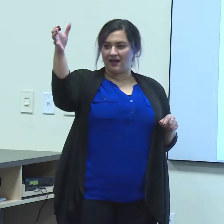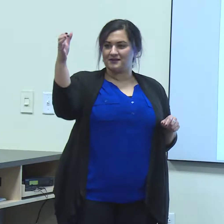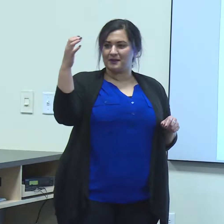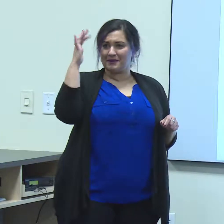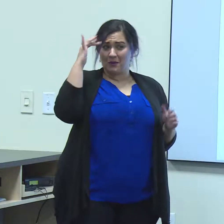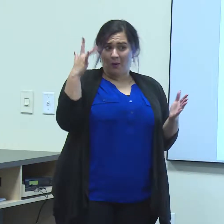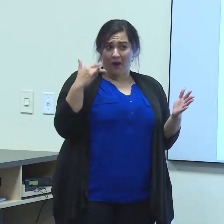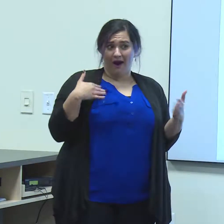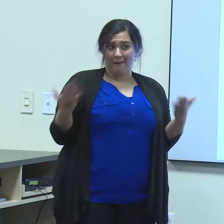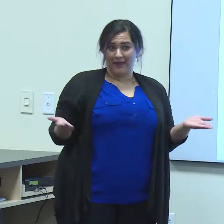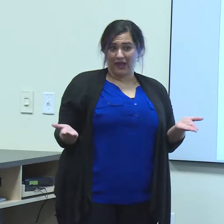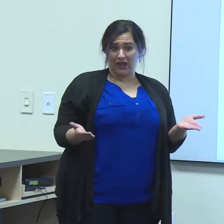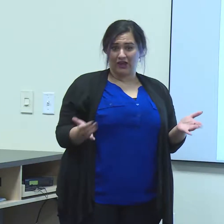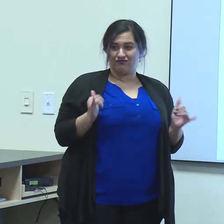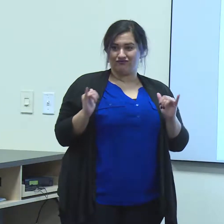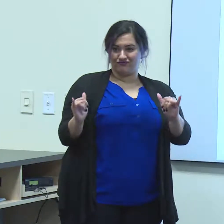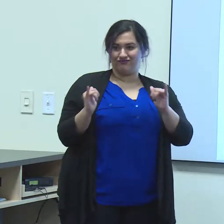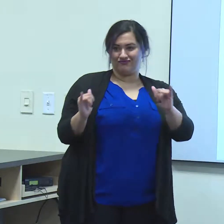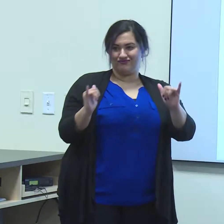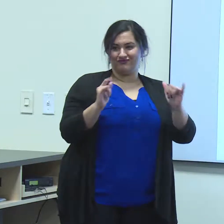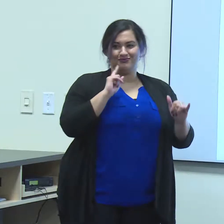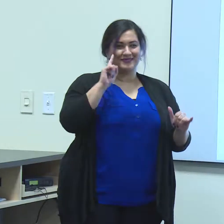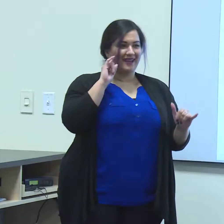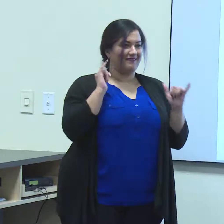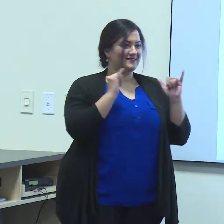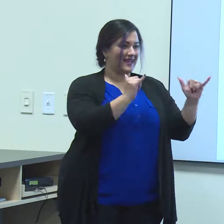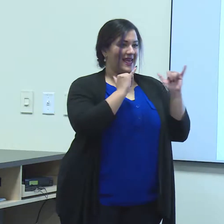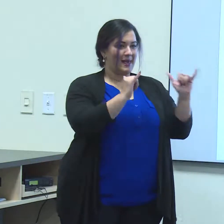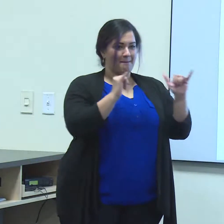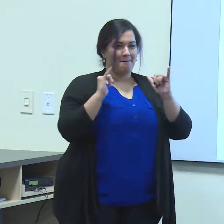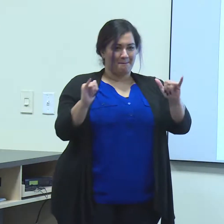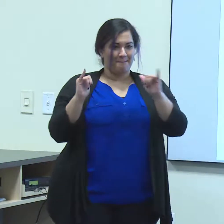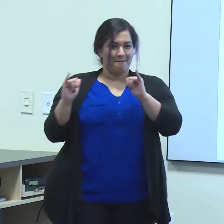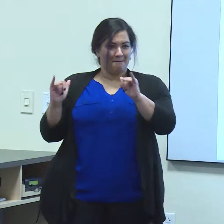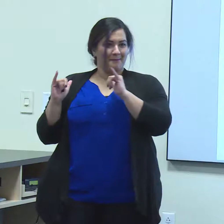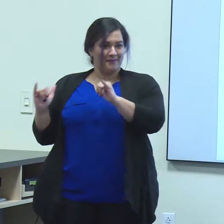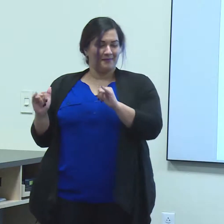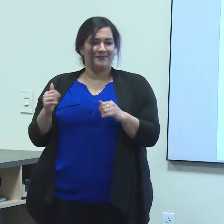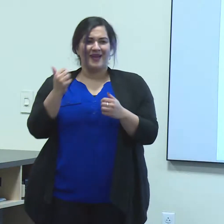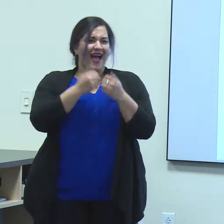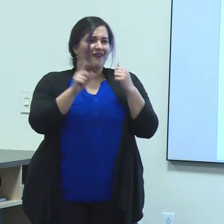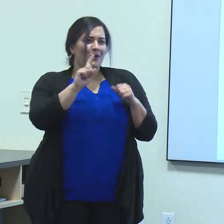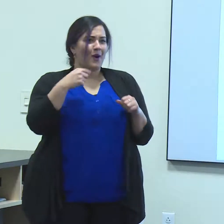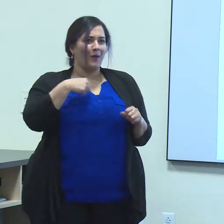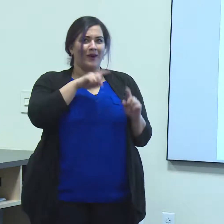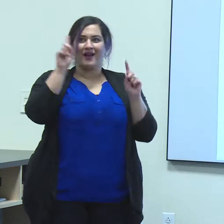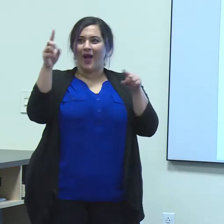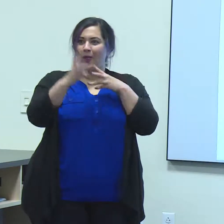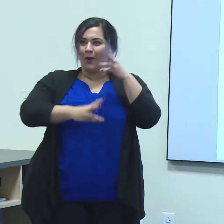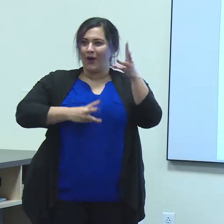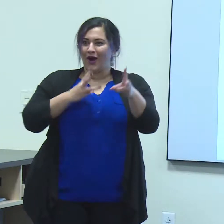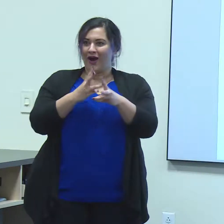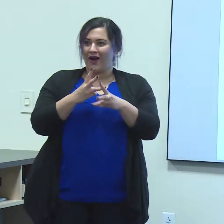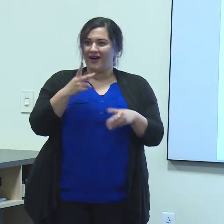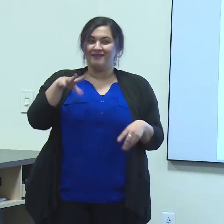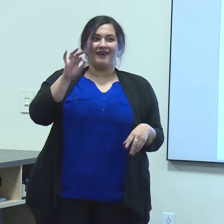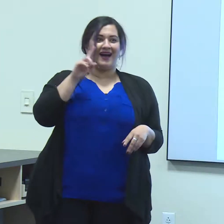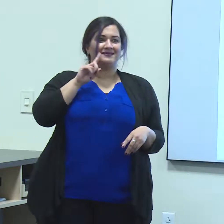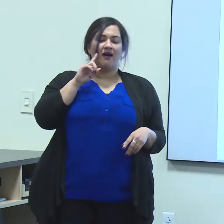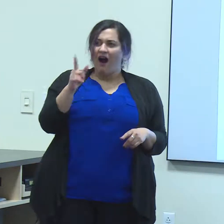Really, why I'm here is because of this concept right here, deaf same. If you travel the world and you find a deaf person,